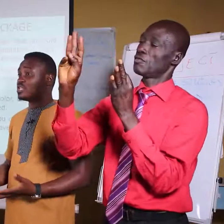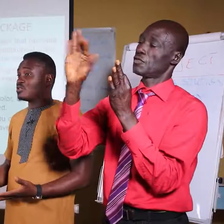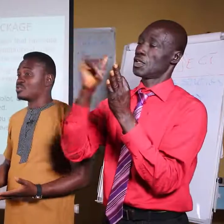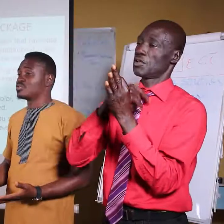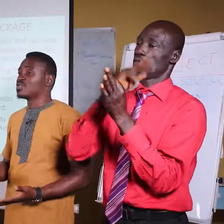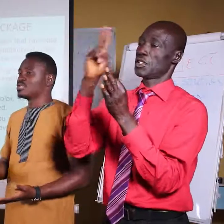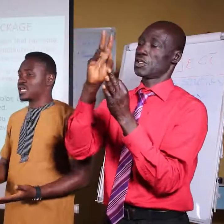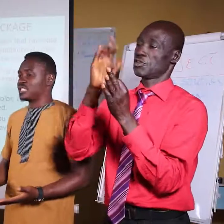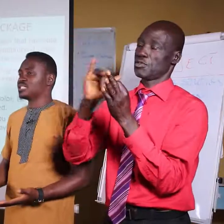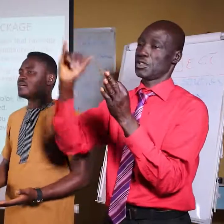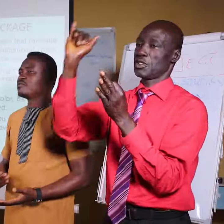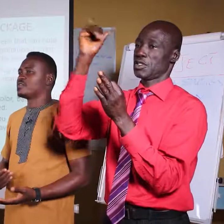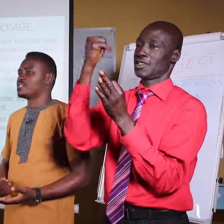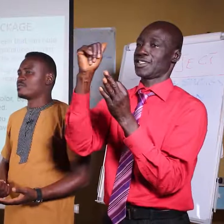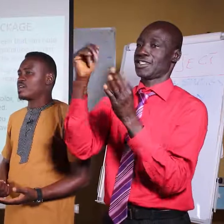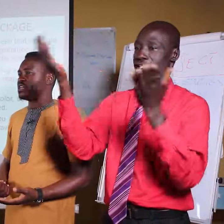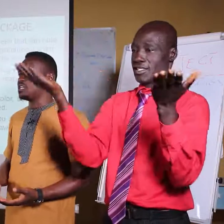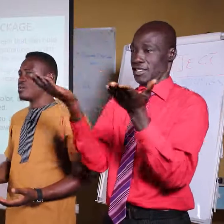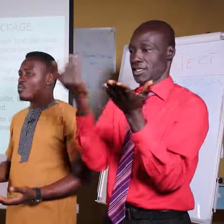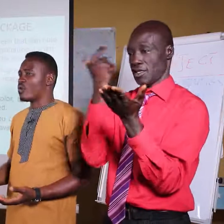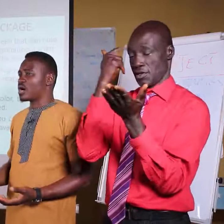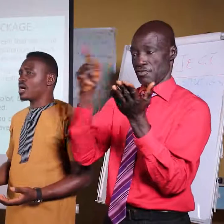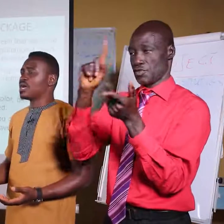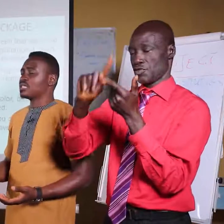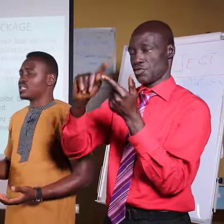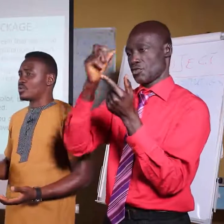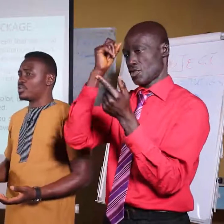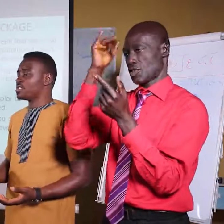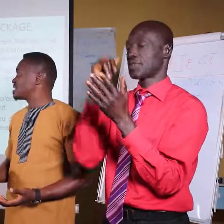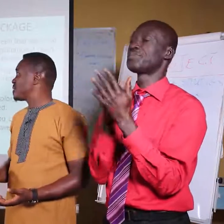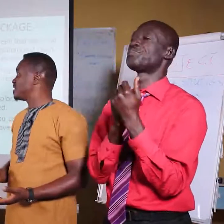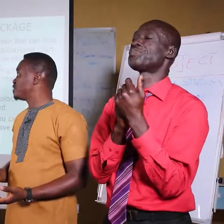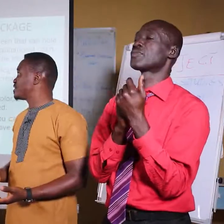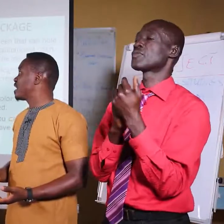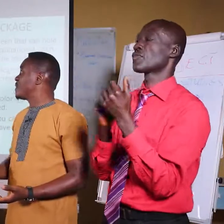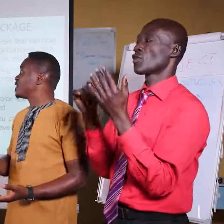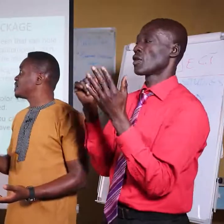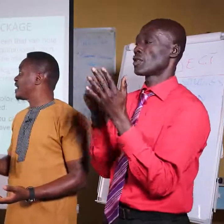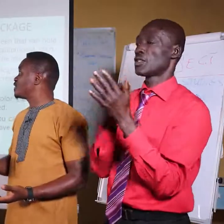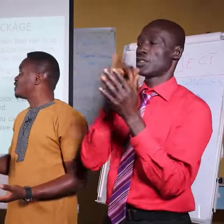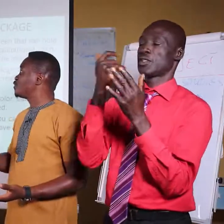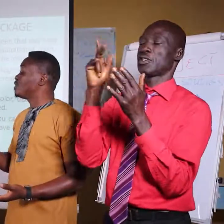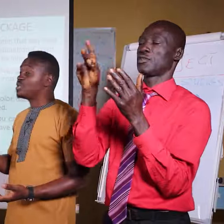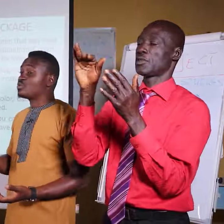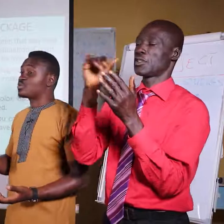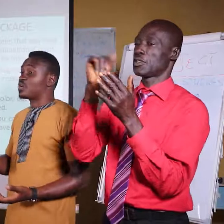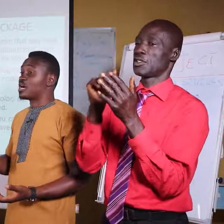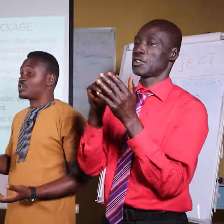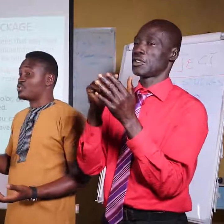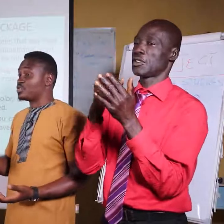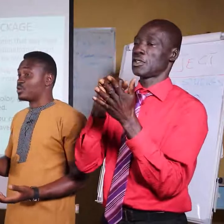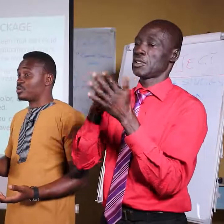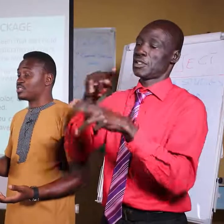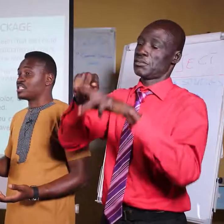using Windows 10 for this very work. That's the operating system I'm using. But depending on the Windows